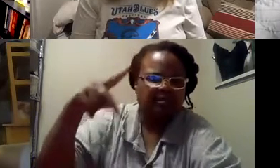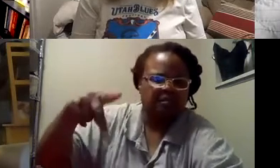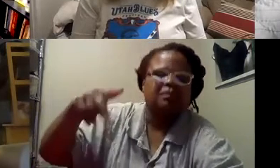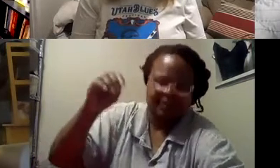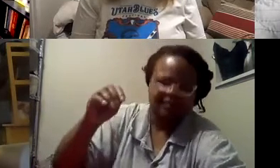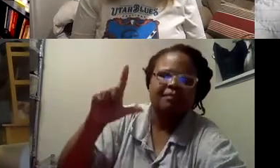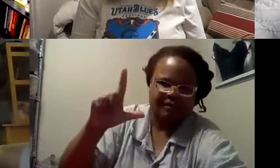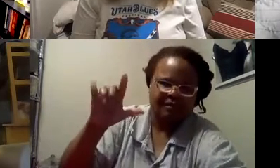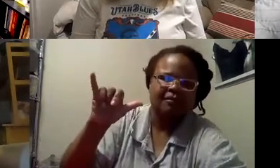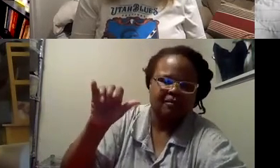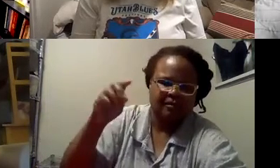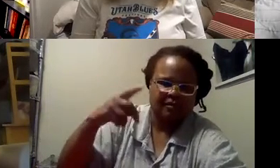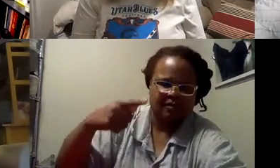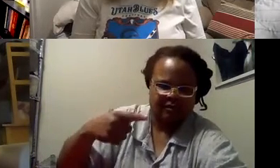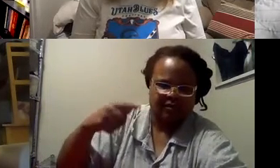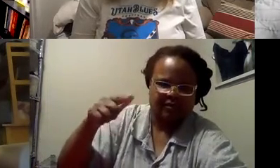polyglot.